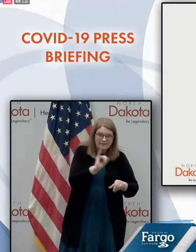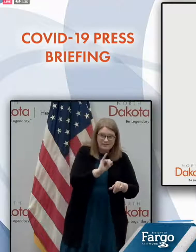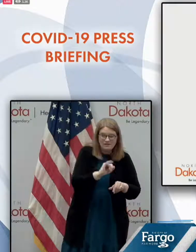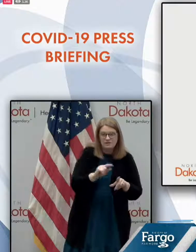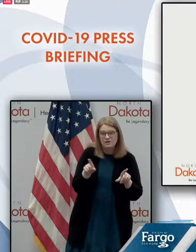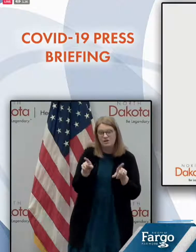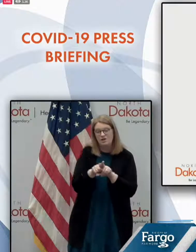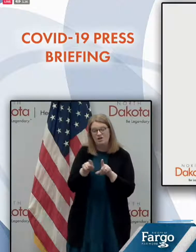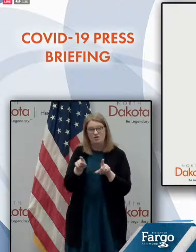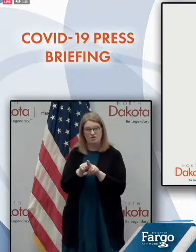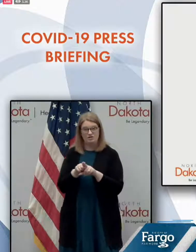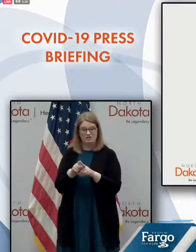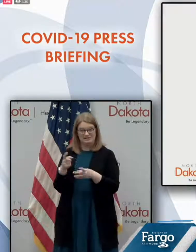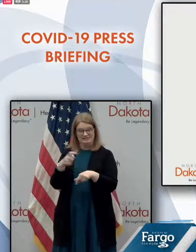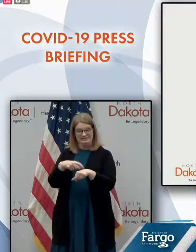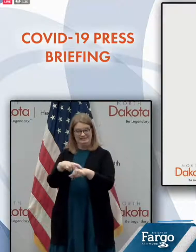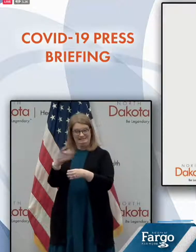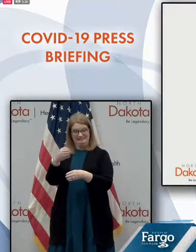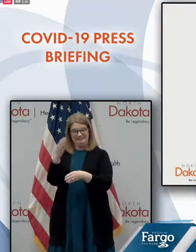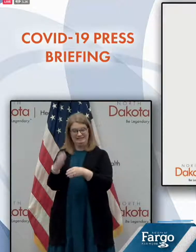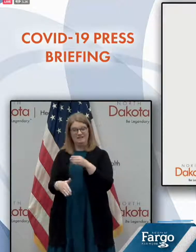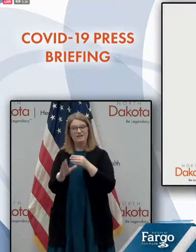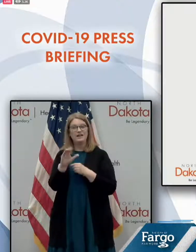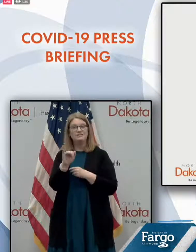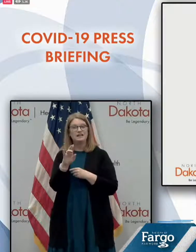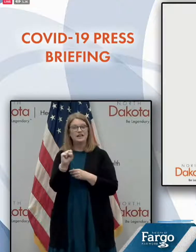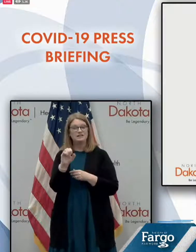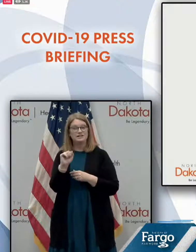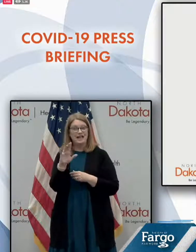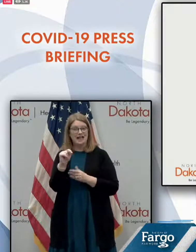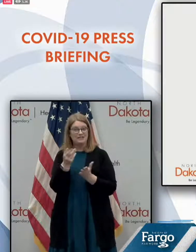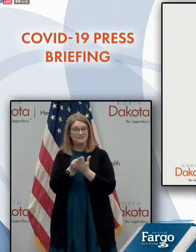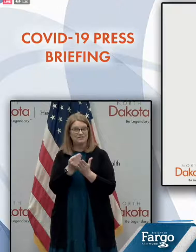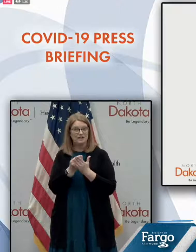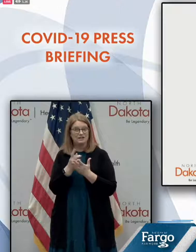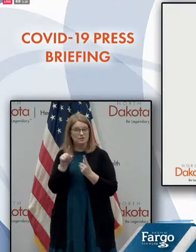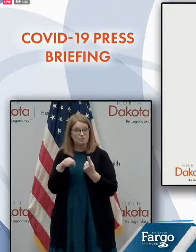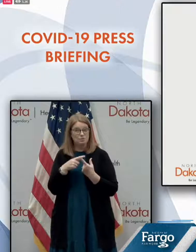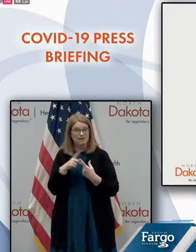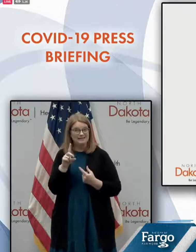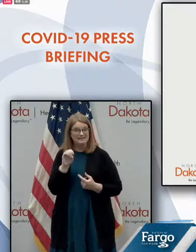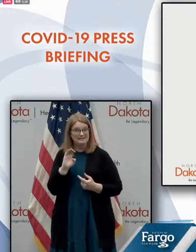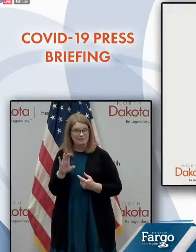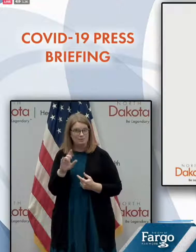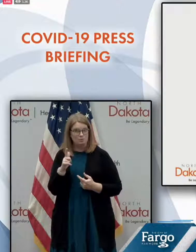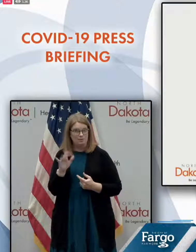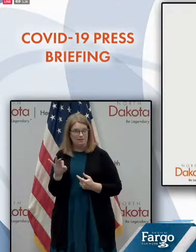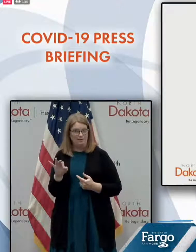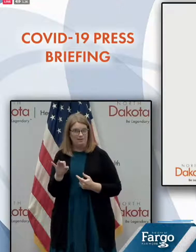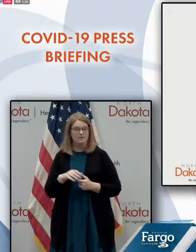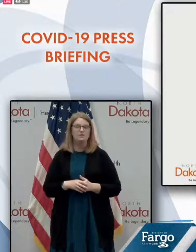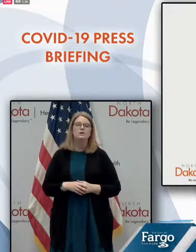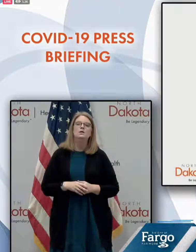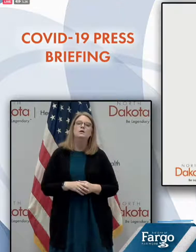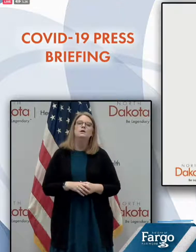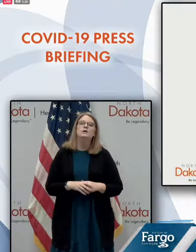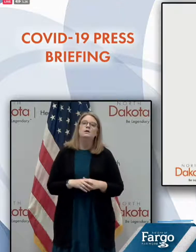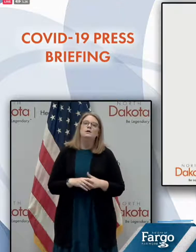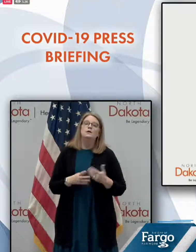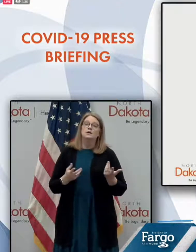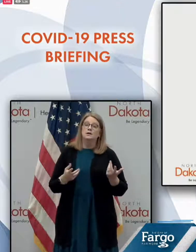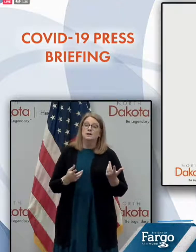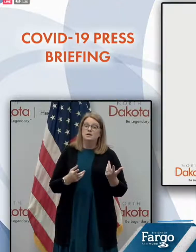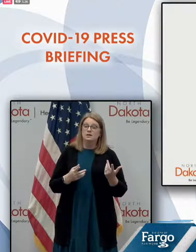the expiration date of CARES Act funding, which is on December 29th of this year. Categorically